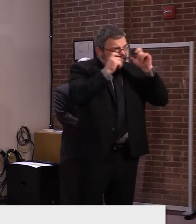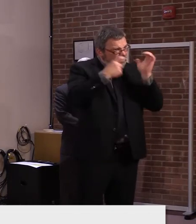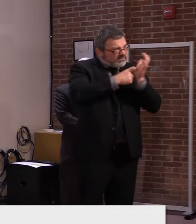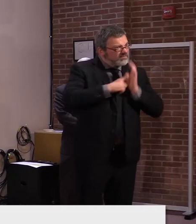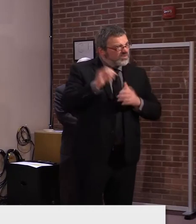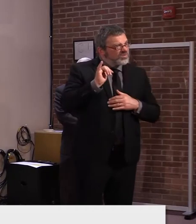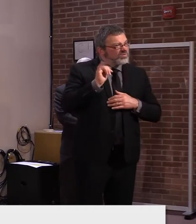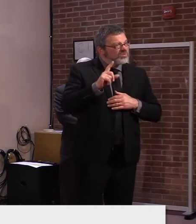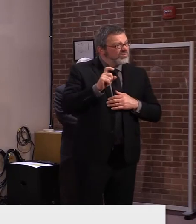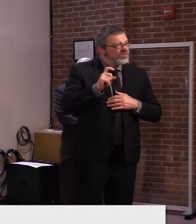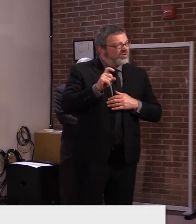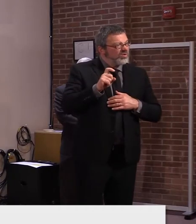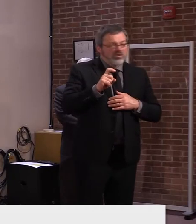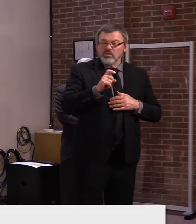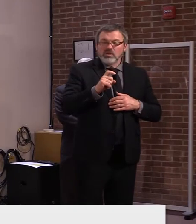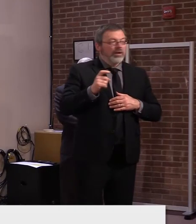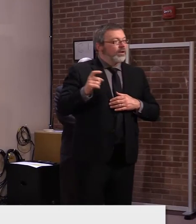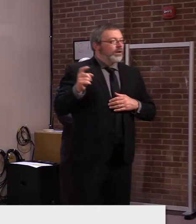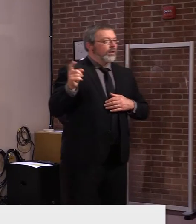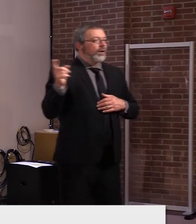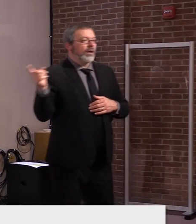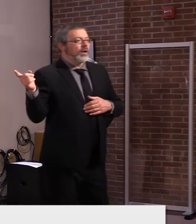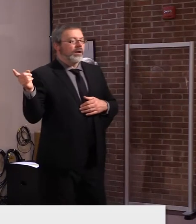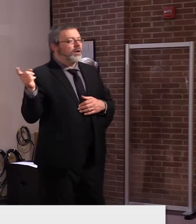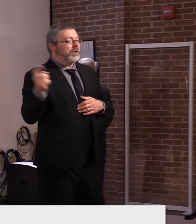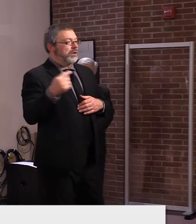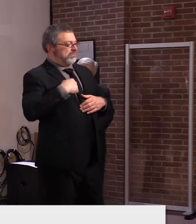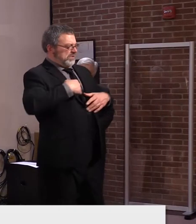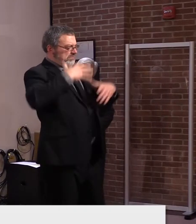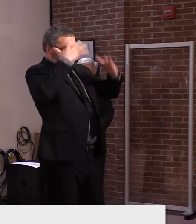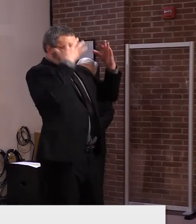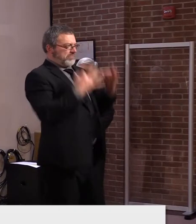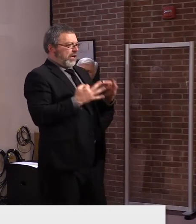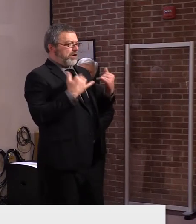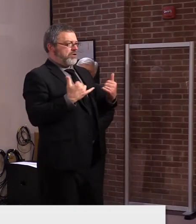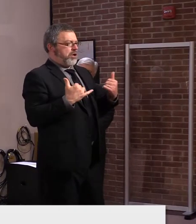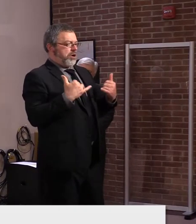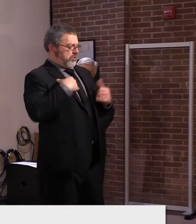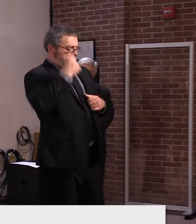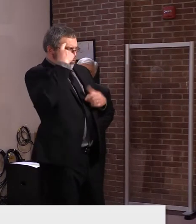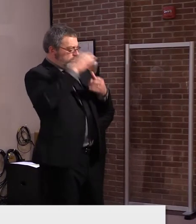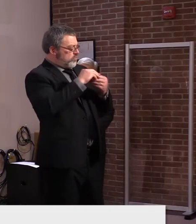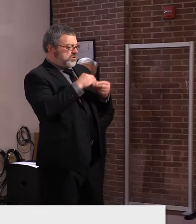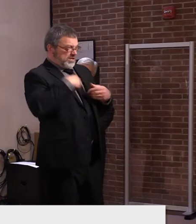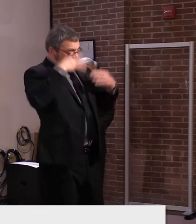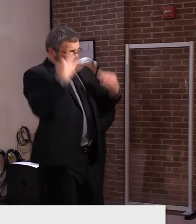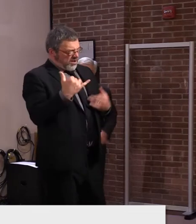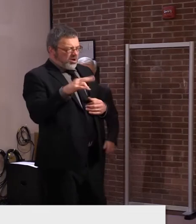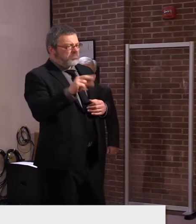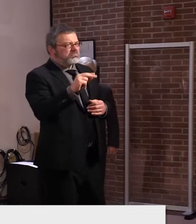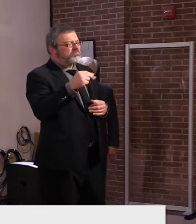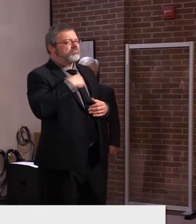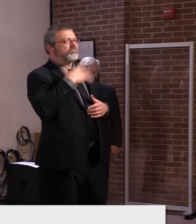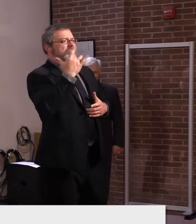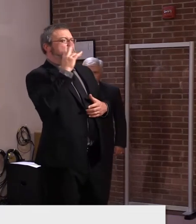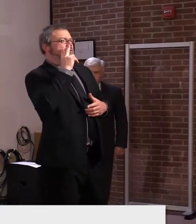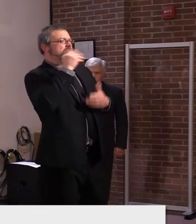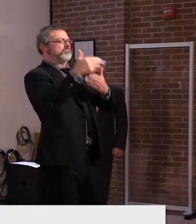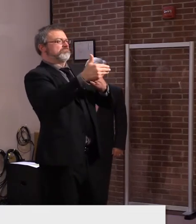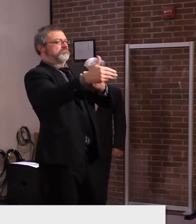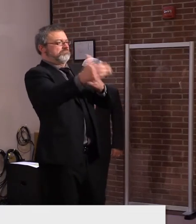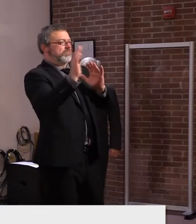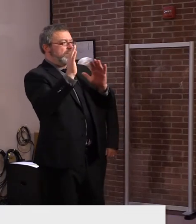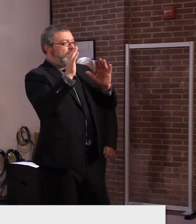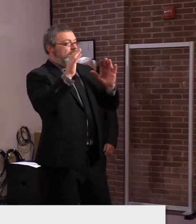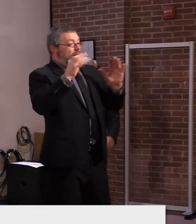the data. And then make that determination. So we're hoping that the approval will be